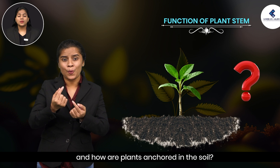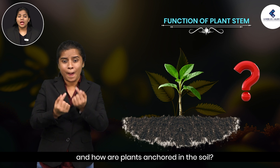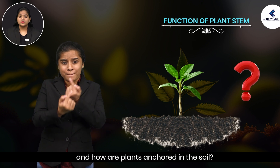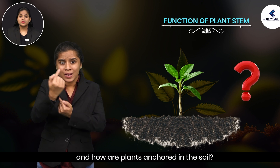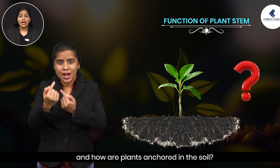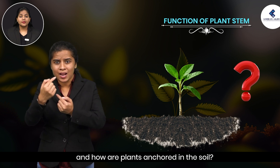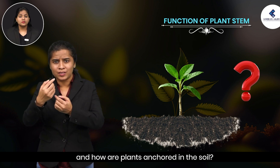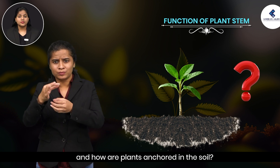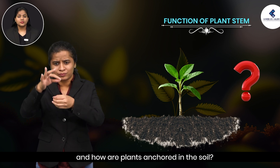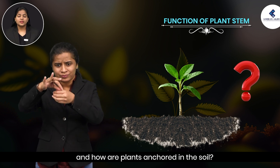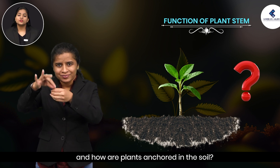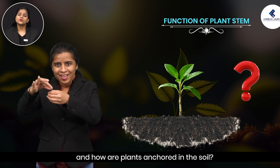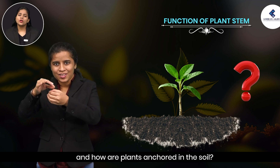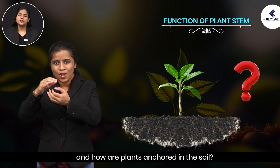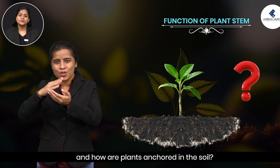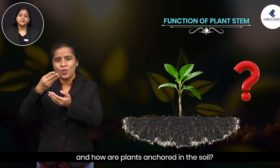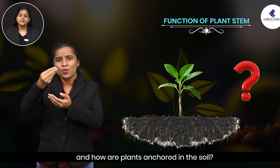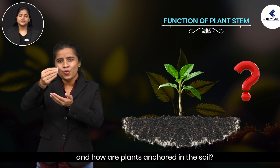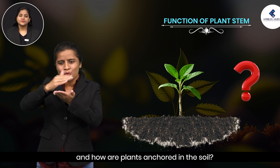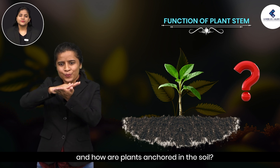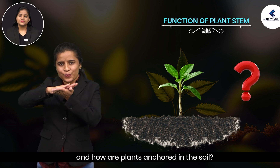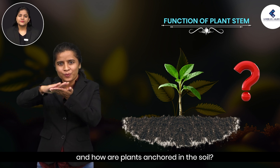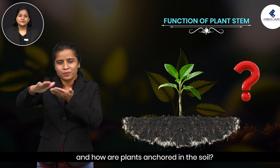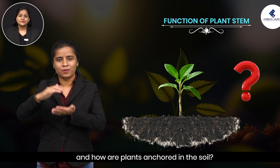are plants anchored in the soil?